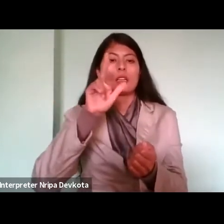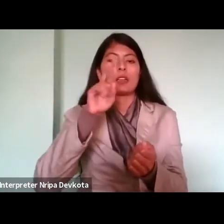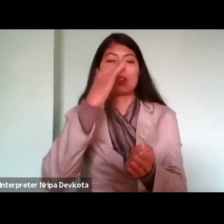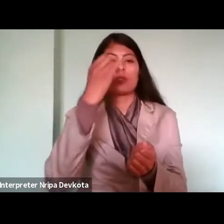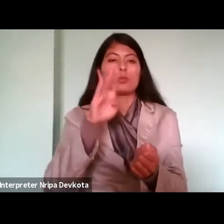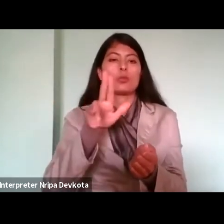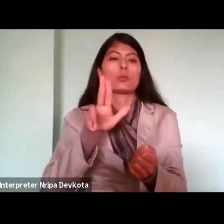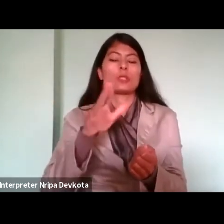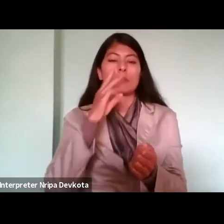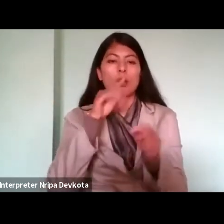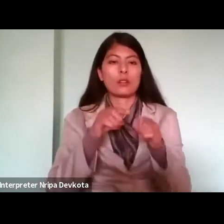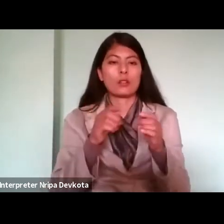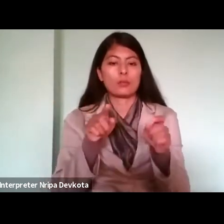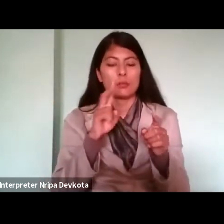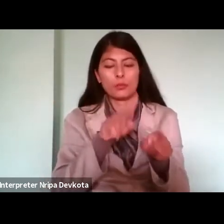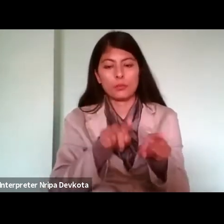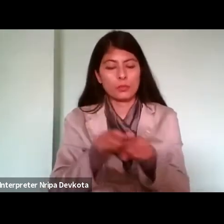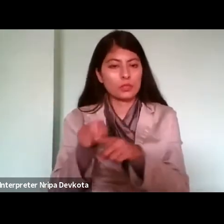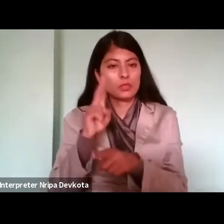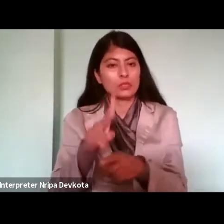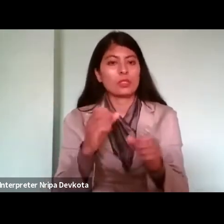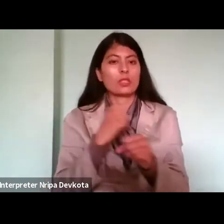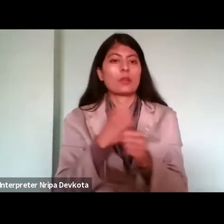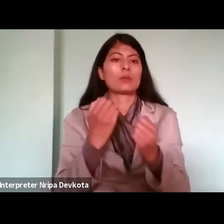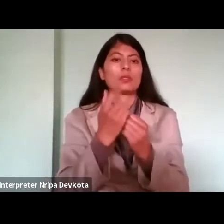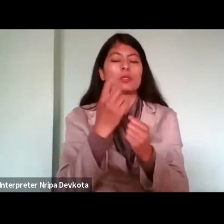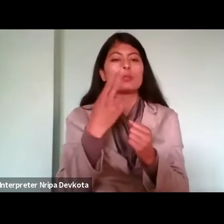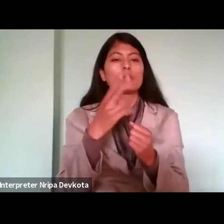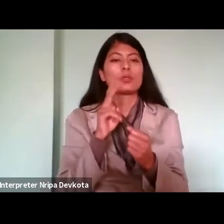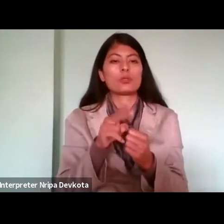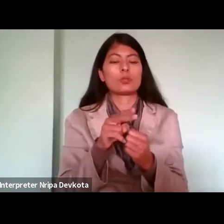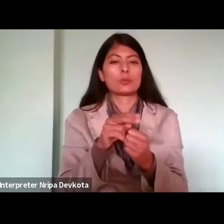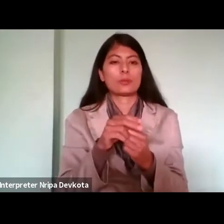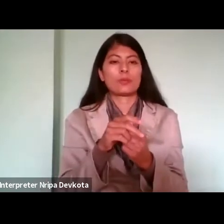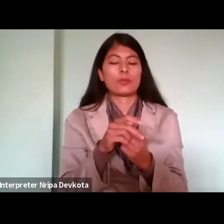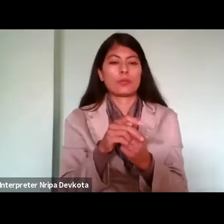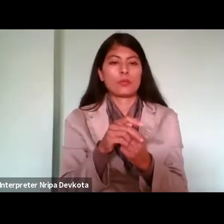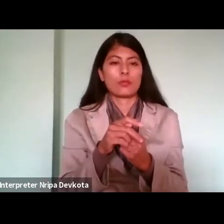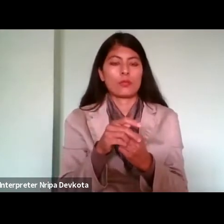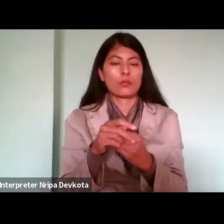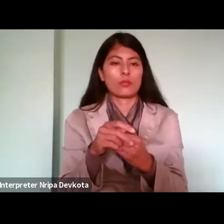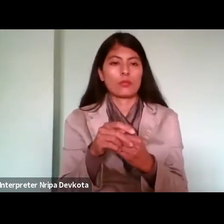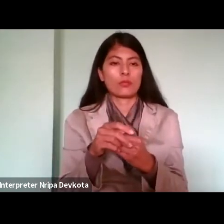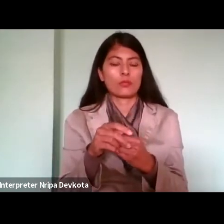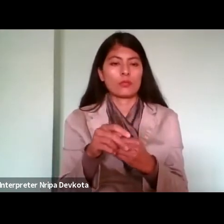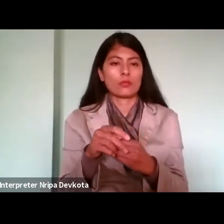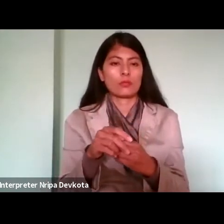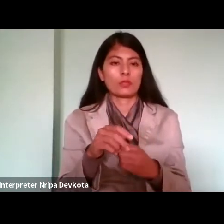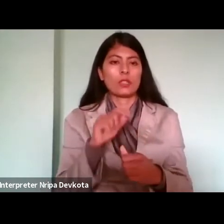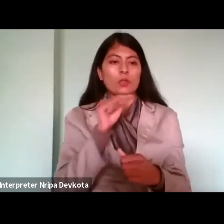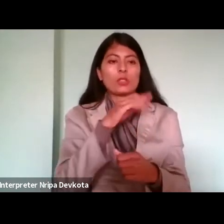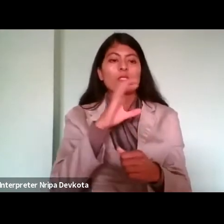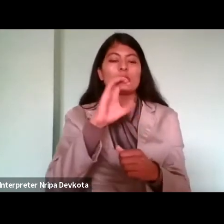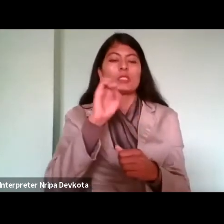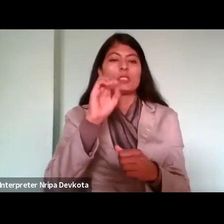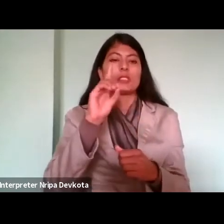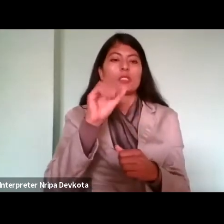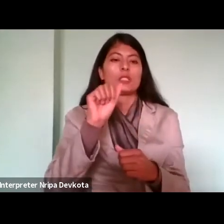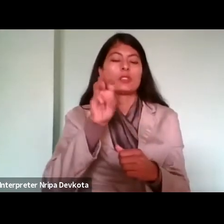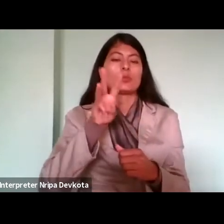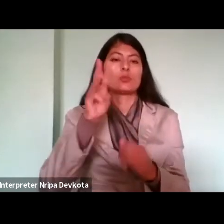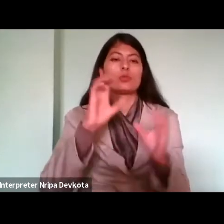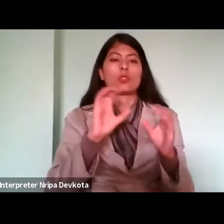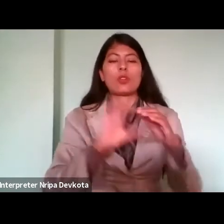and we sent. So sex workers were the only people who actually sent their set of recommendations to the CEDAW committee, which they